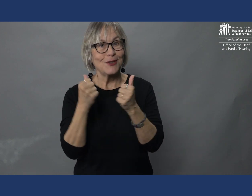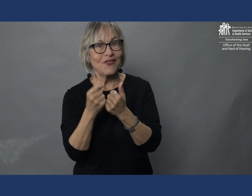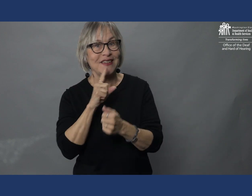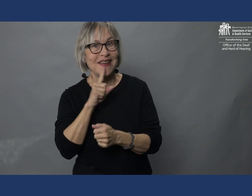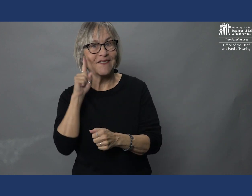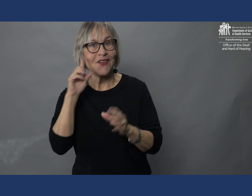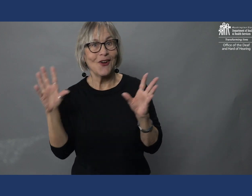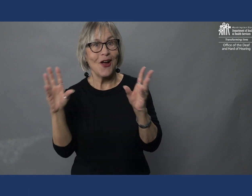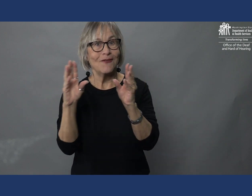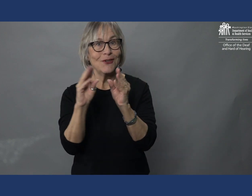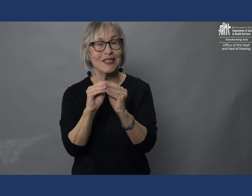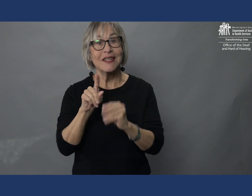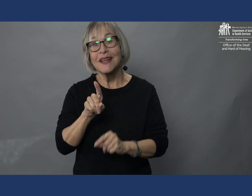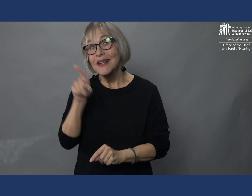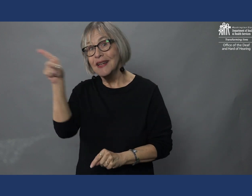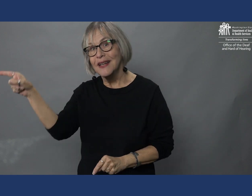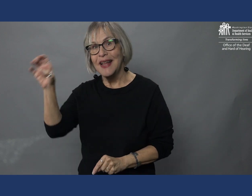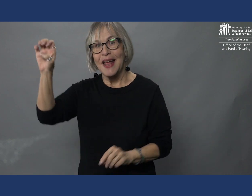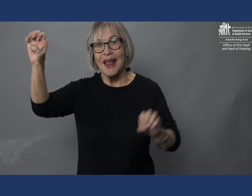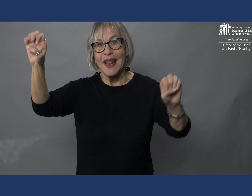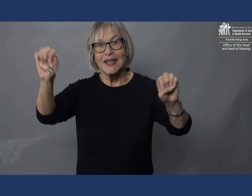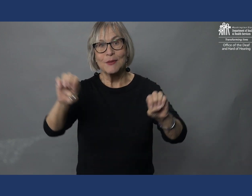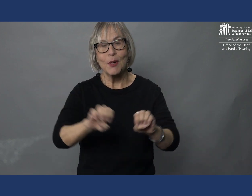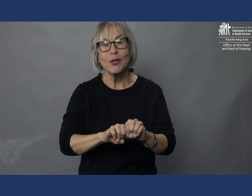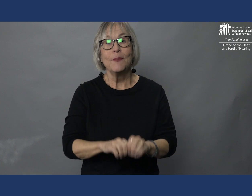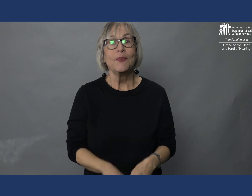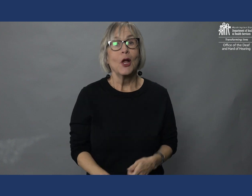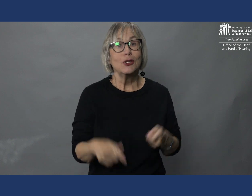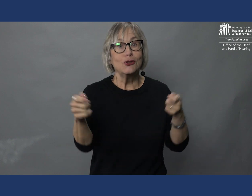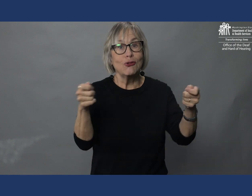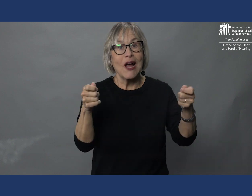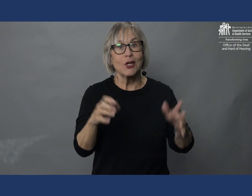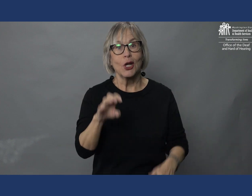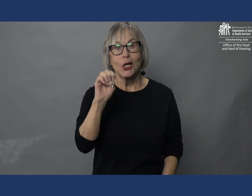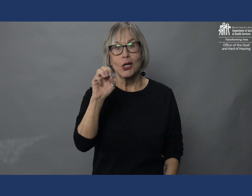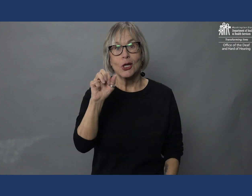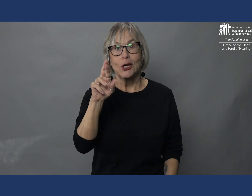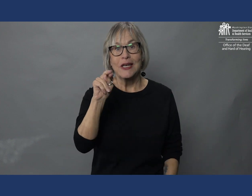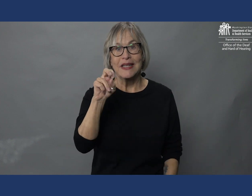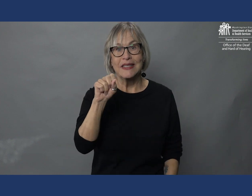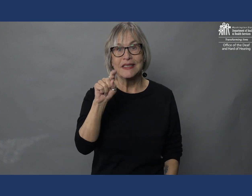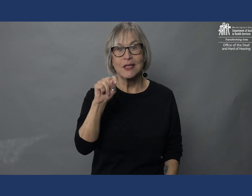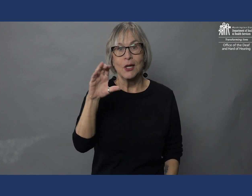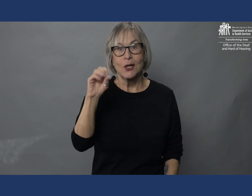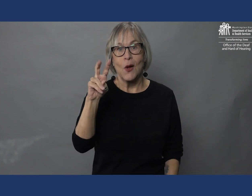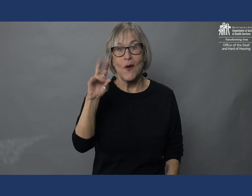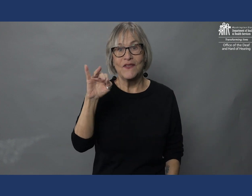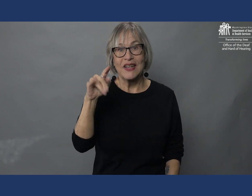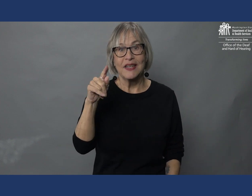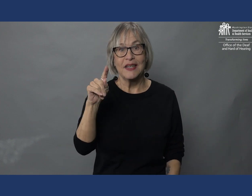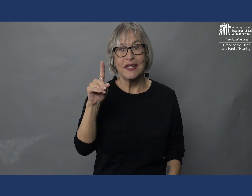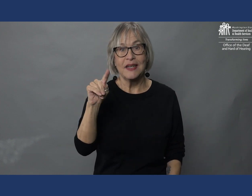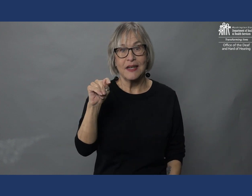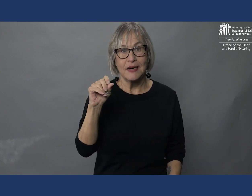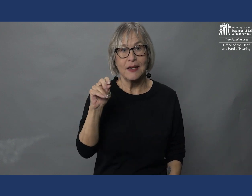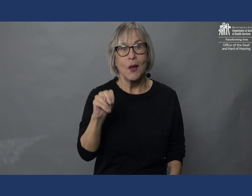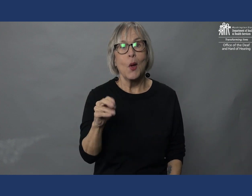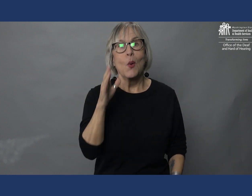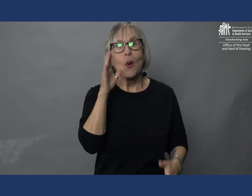Director Ernest Covington III will present at the 56th Biennial Conference of the Washington State Association of the Deaf, WSAD,